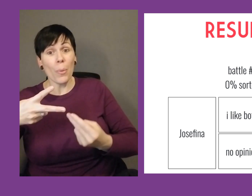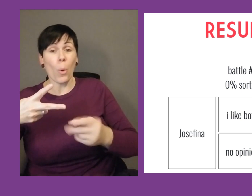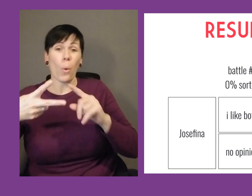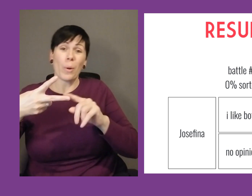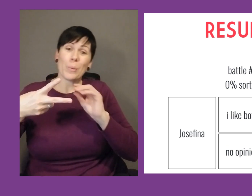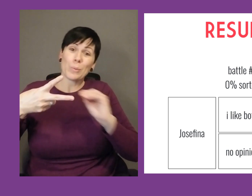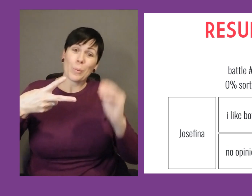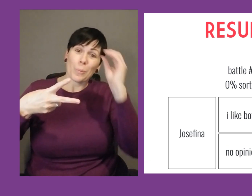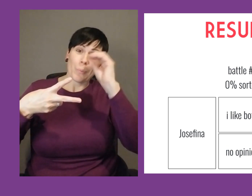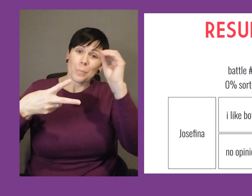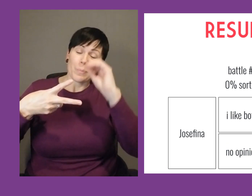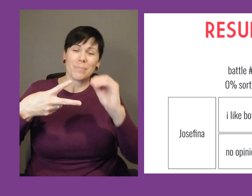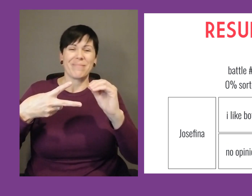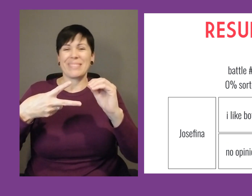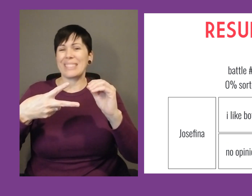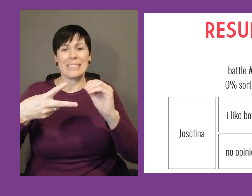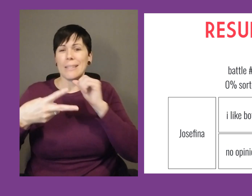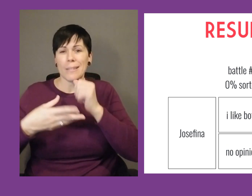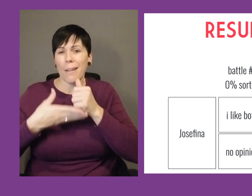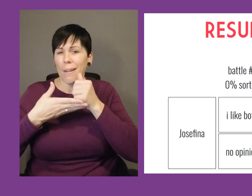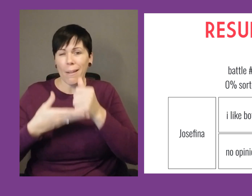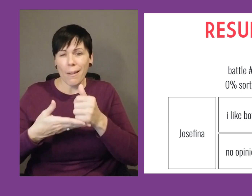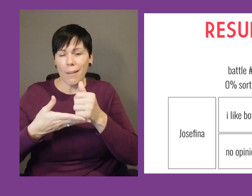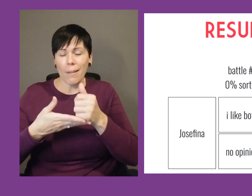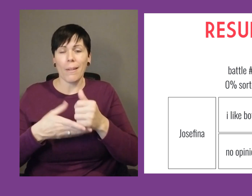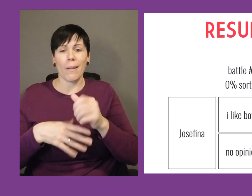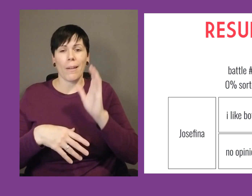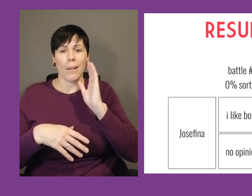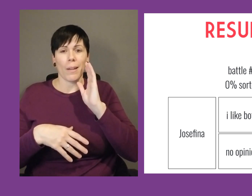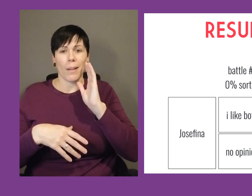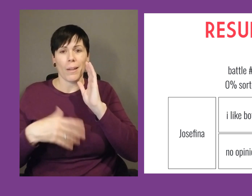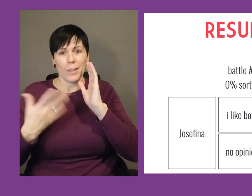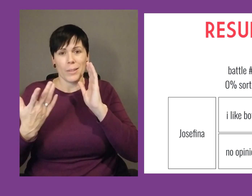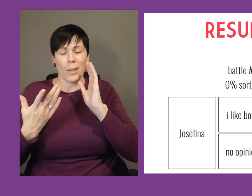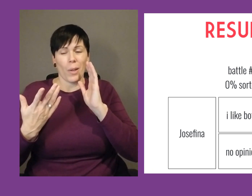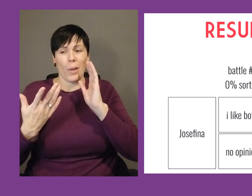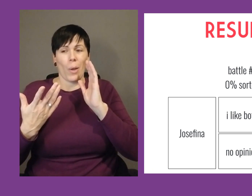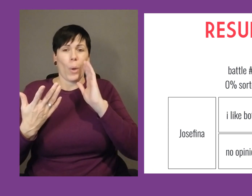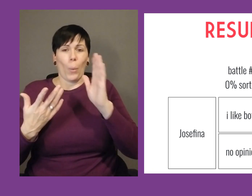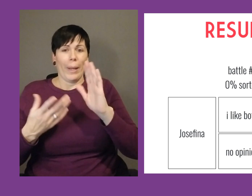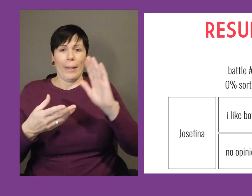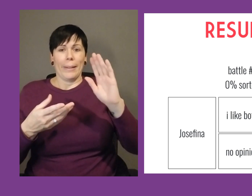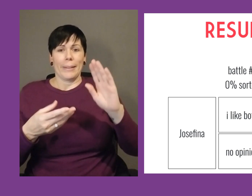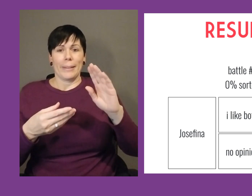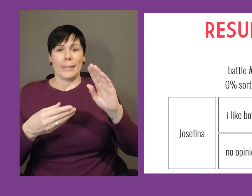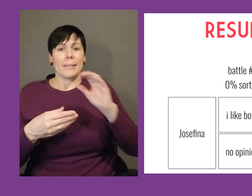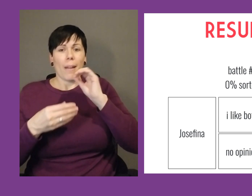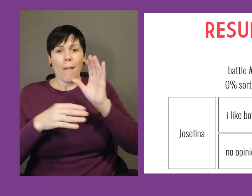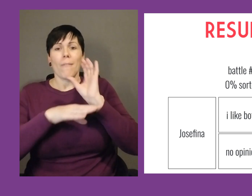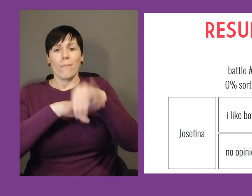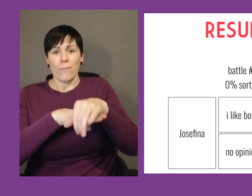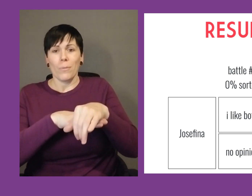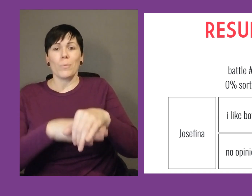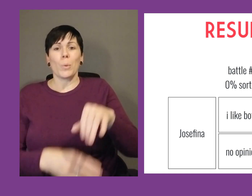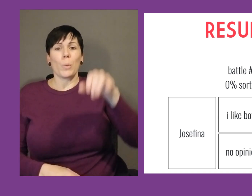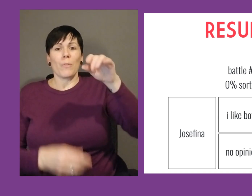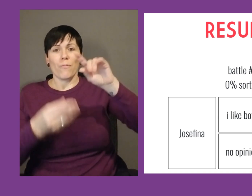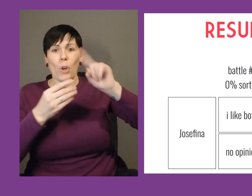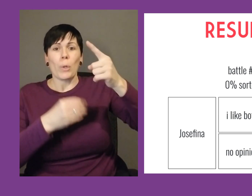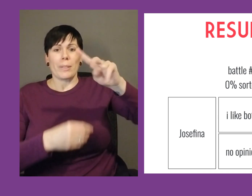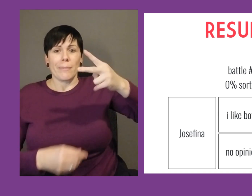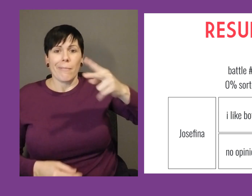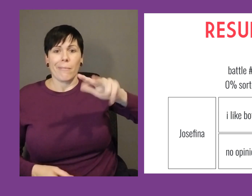not force you to do like 1, 2, 3, 4, 5. It will just give you like, well, you had 17 dolls that tied for first